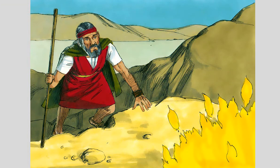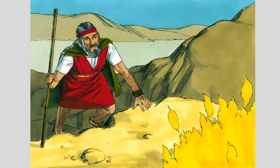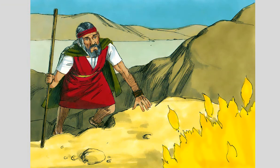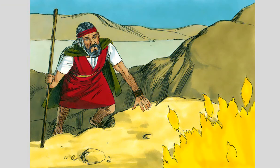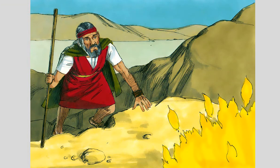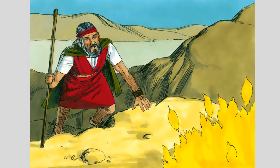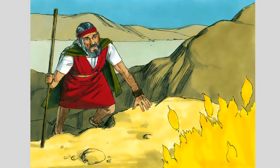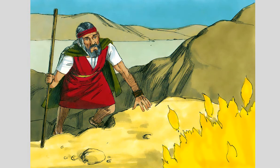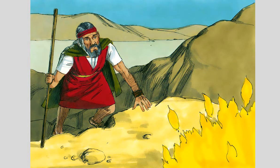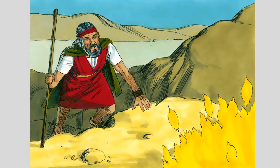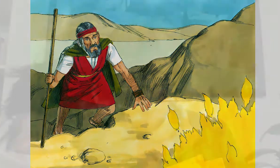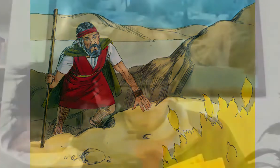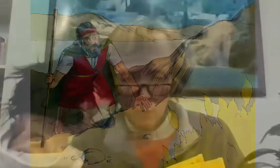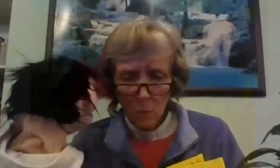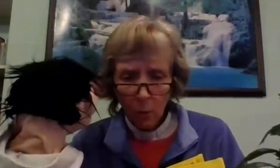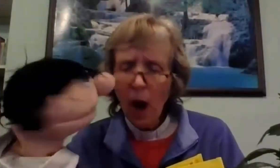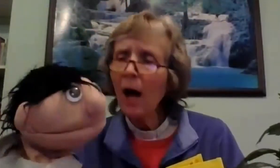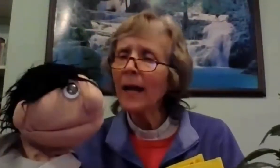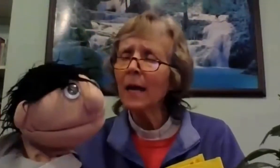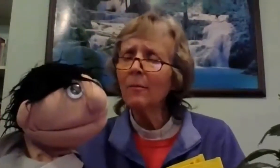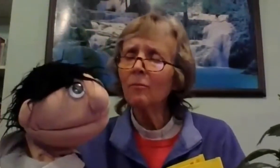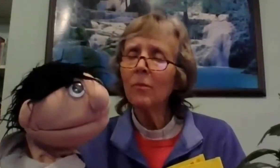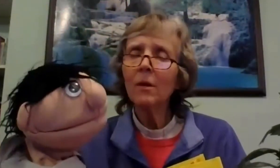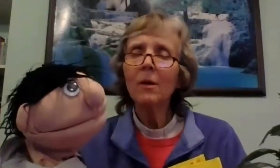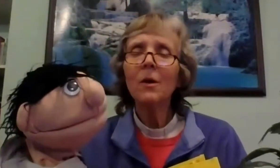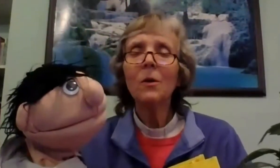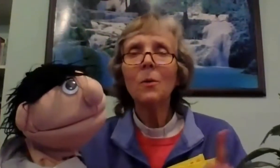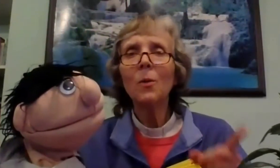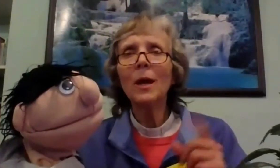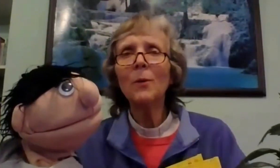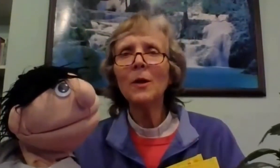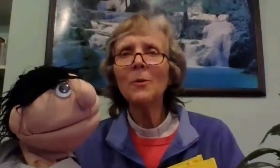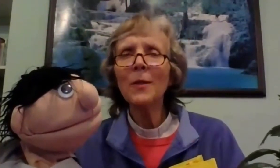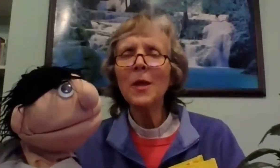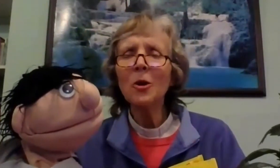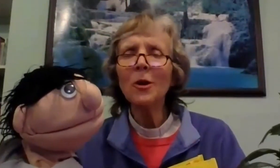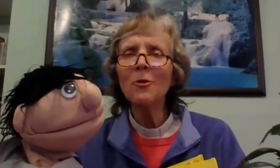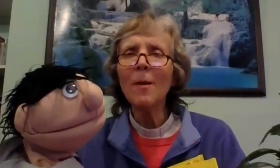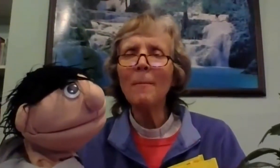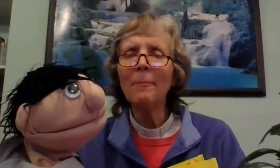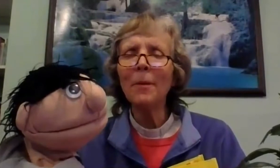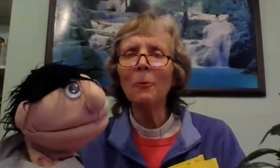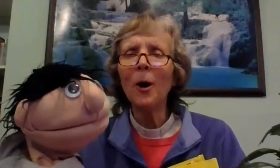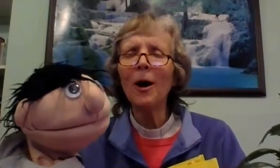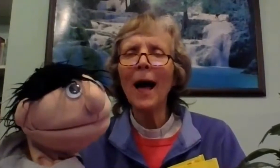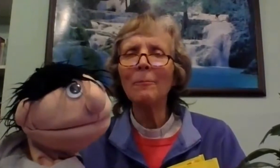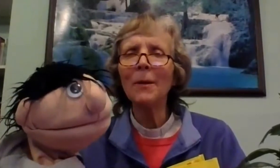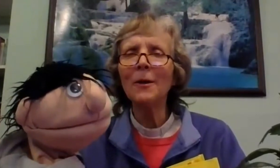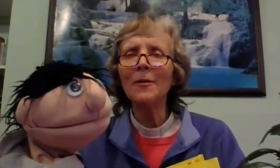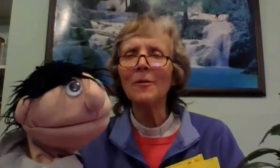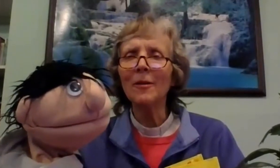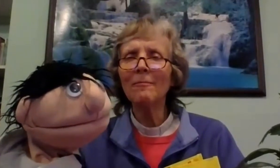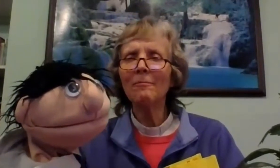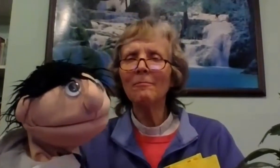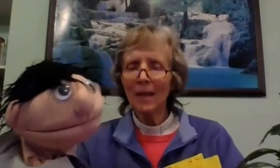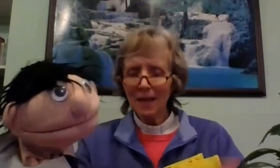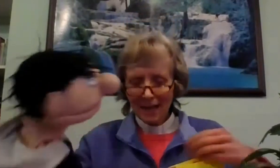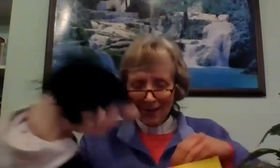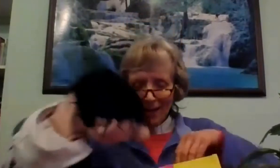life. Why? Well, I wonder whether you can remember what happened. Let's have a